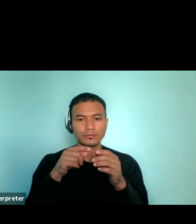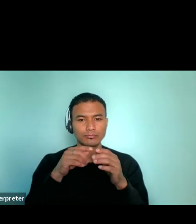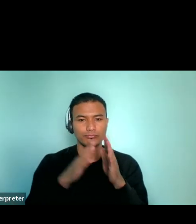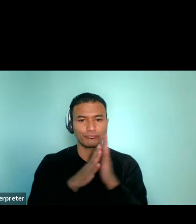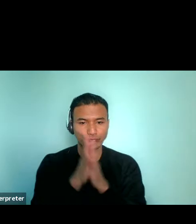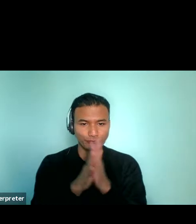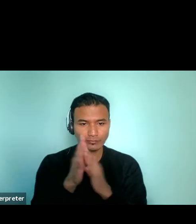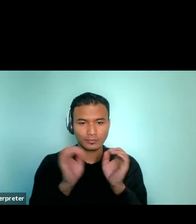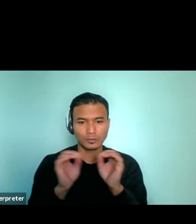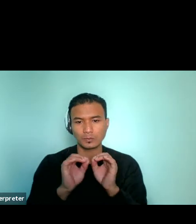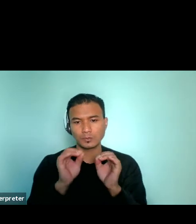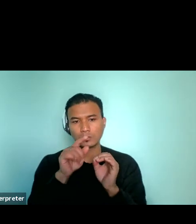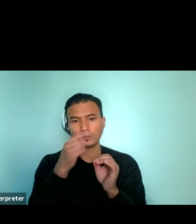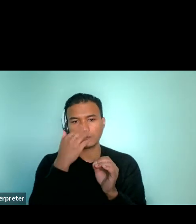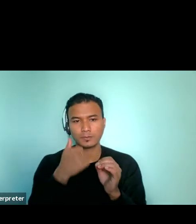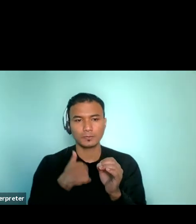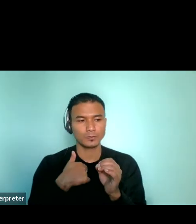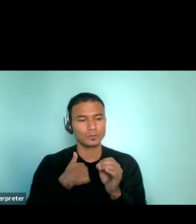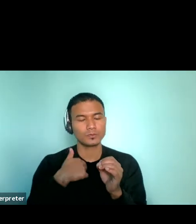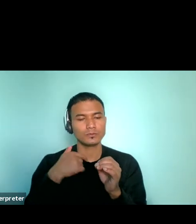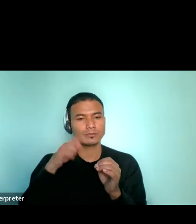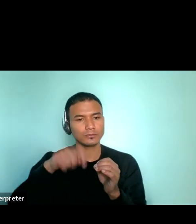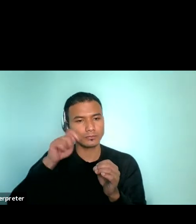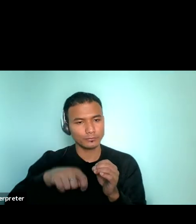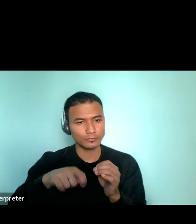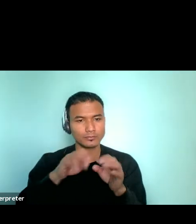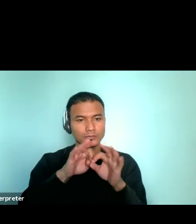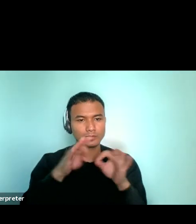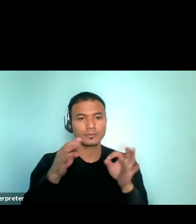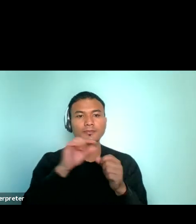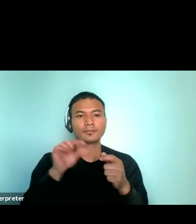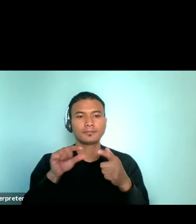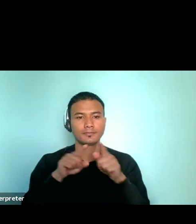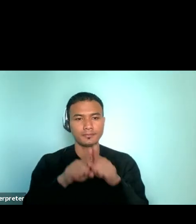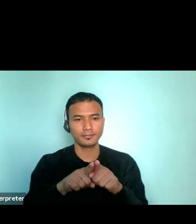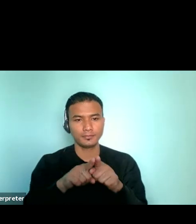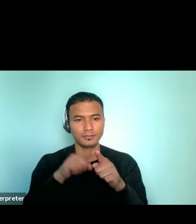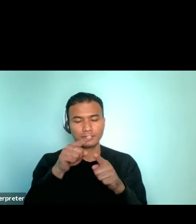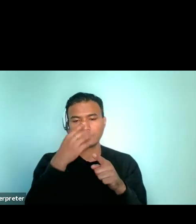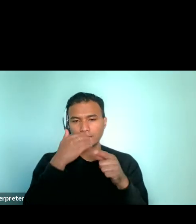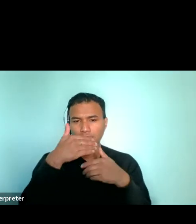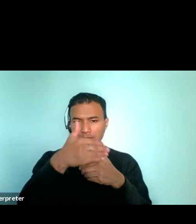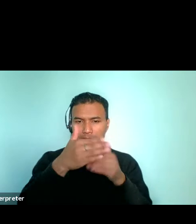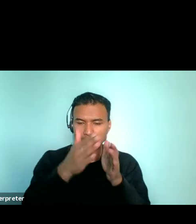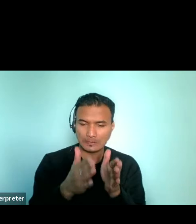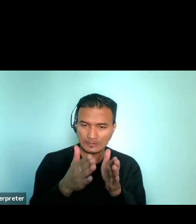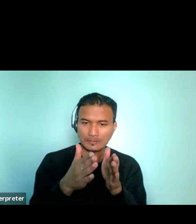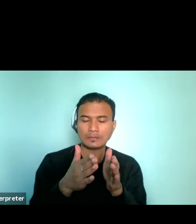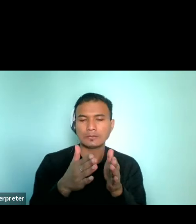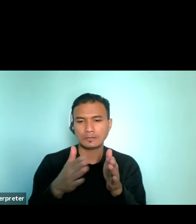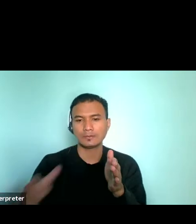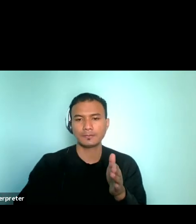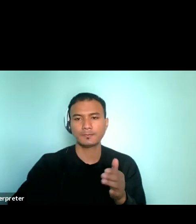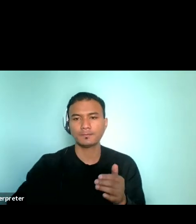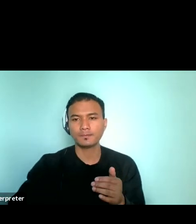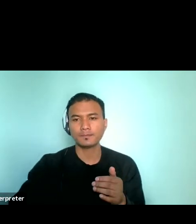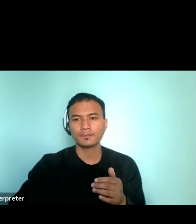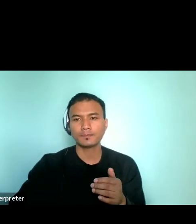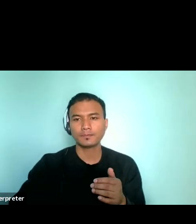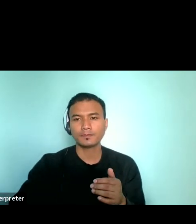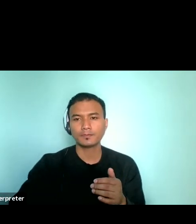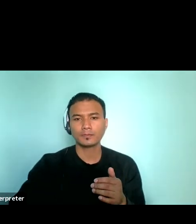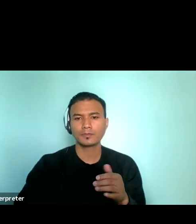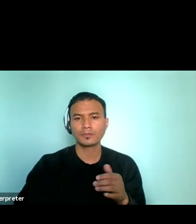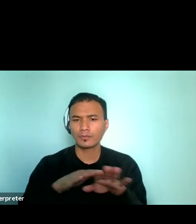living because of the law and regulations that limit the access to the natural resources. Yeah, many of